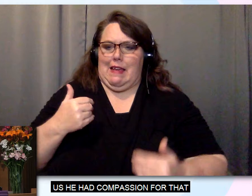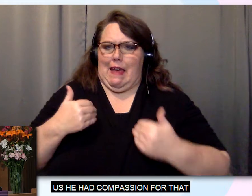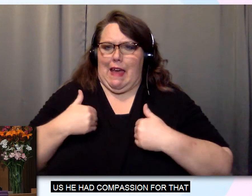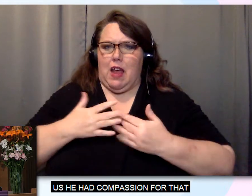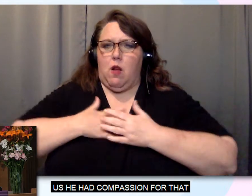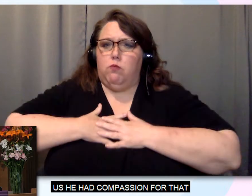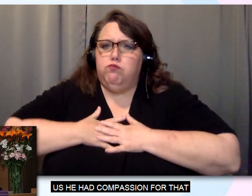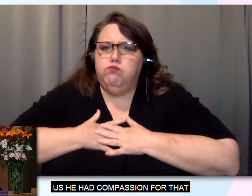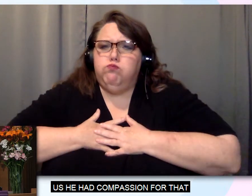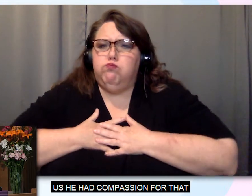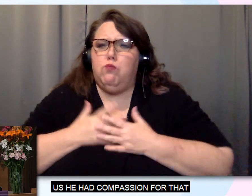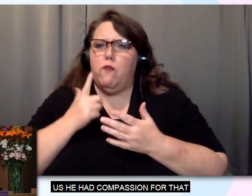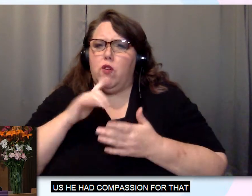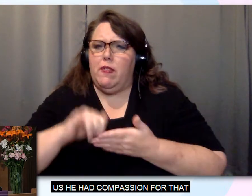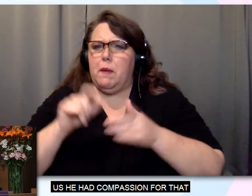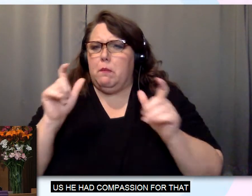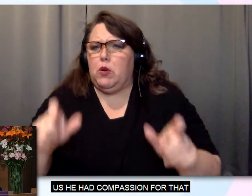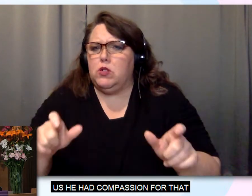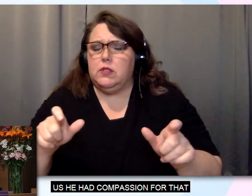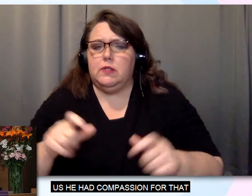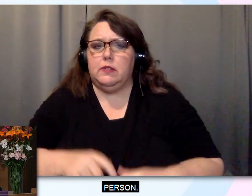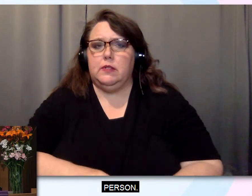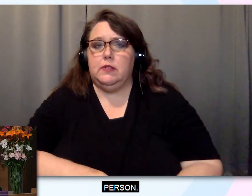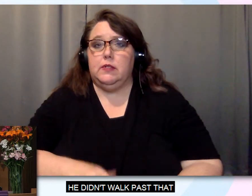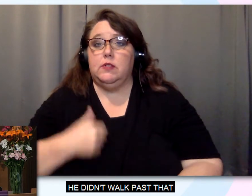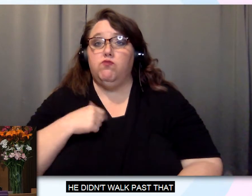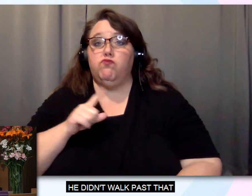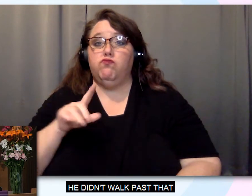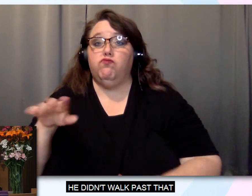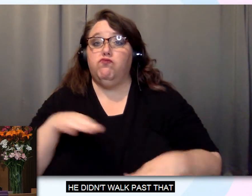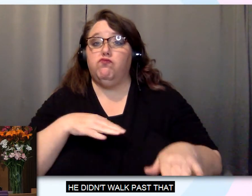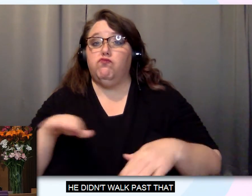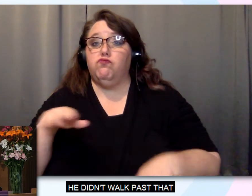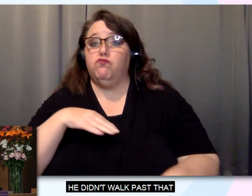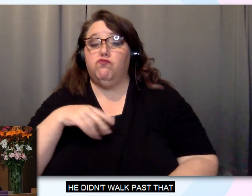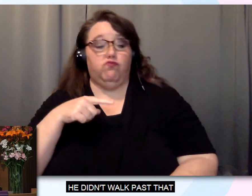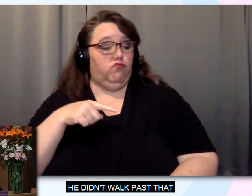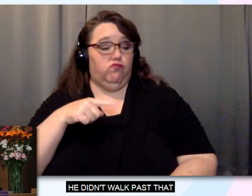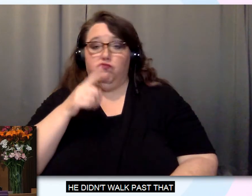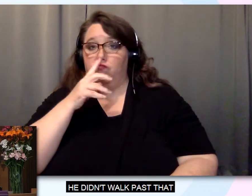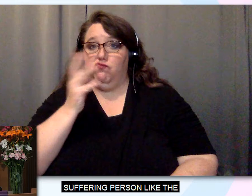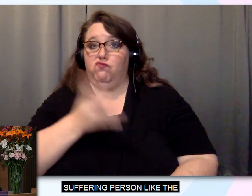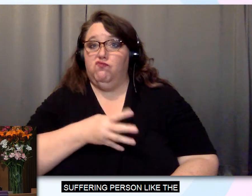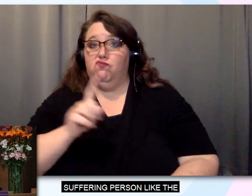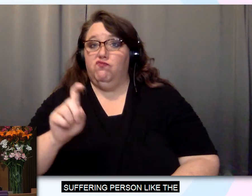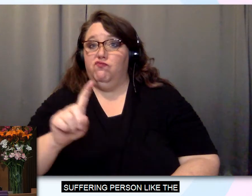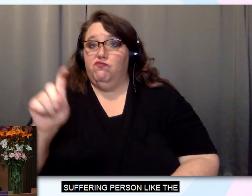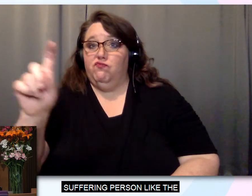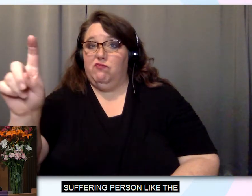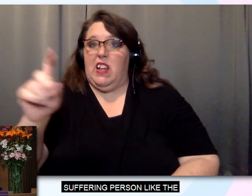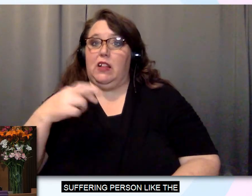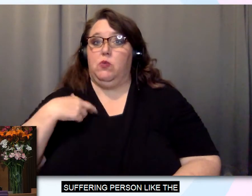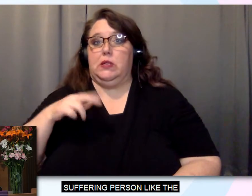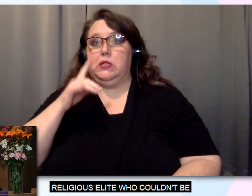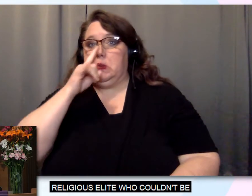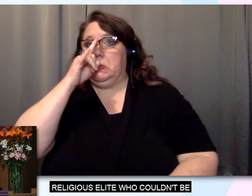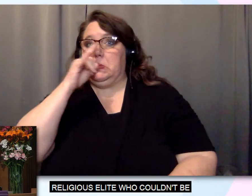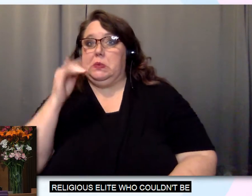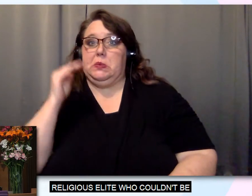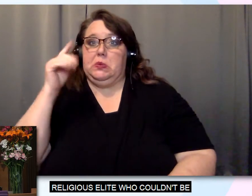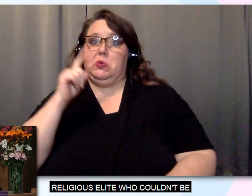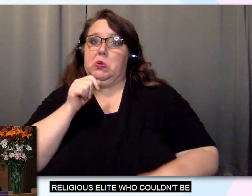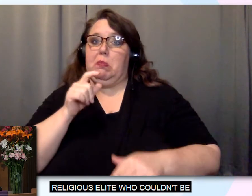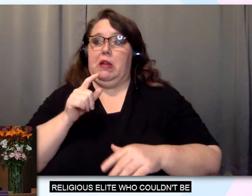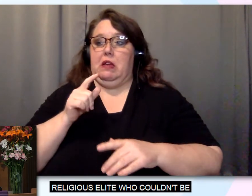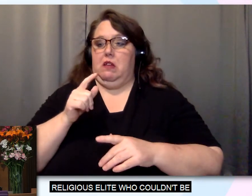He had compassion for that person. He didn't walk past that suffering person like the religious elite